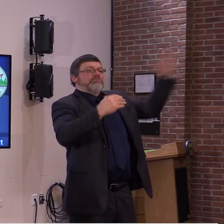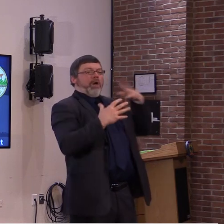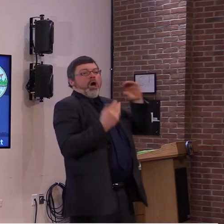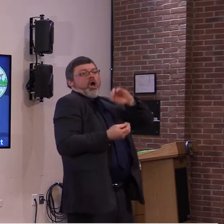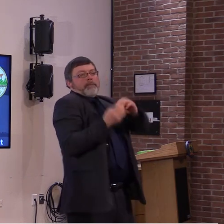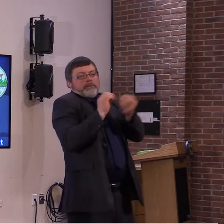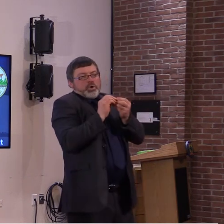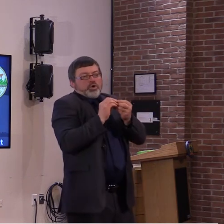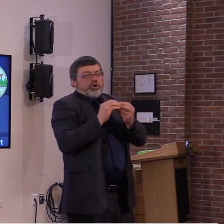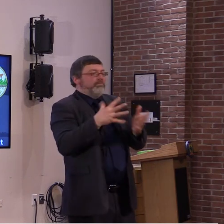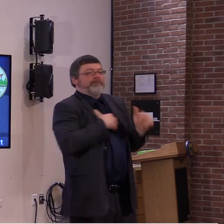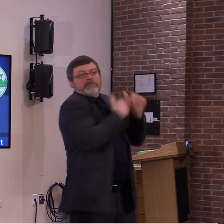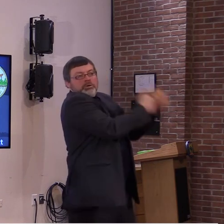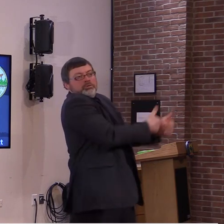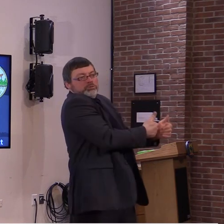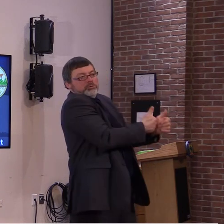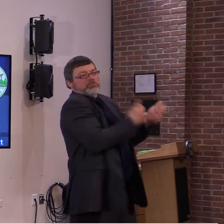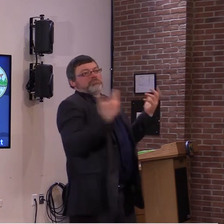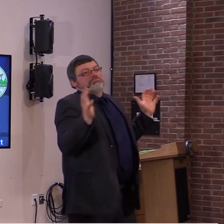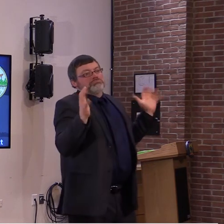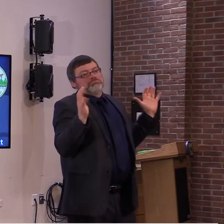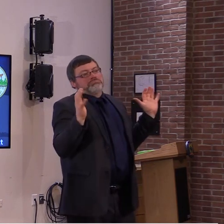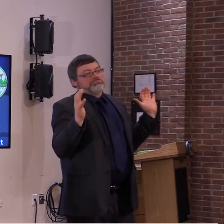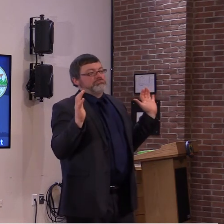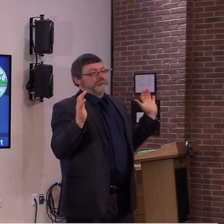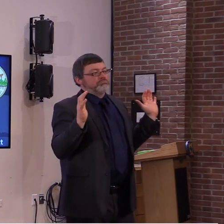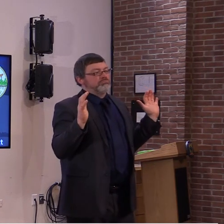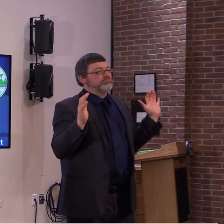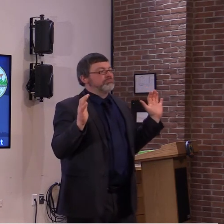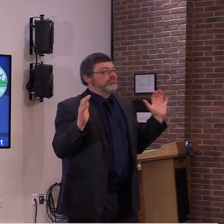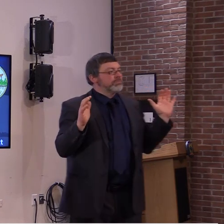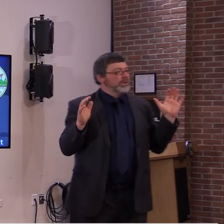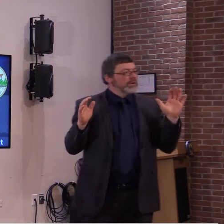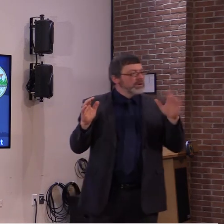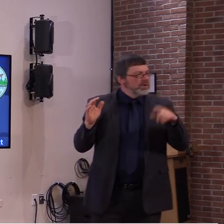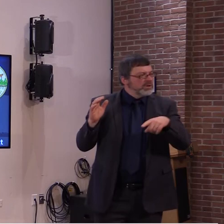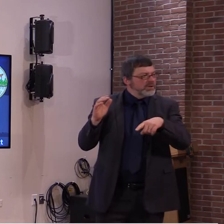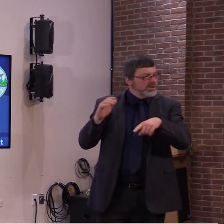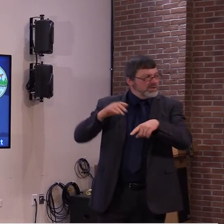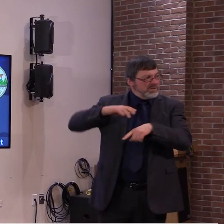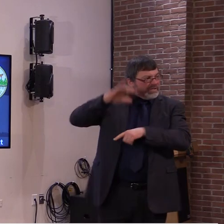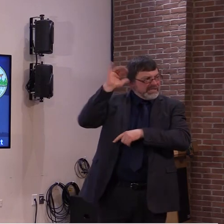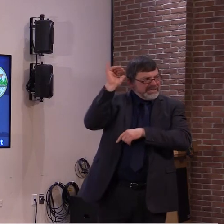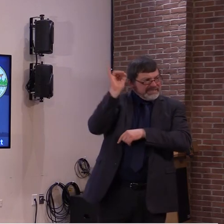And I would assume that's only the positive tests that you're sending. Oh, yeah, definitely.